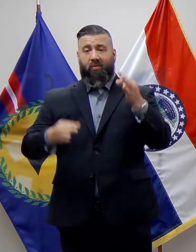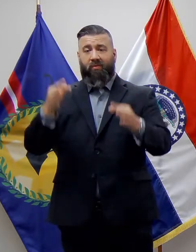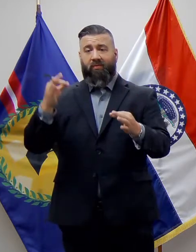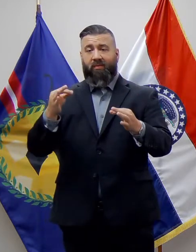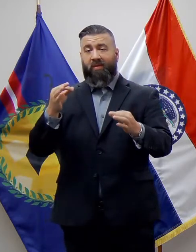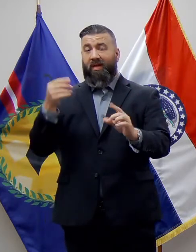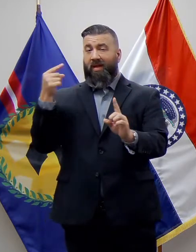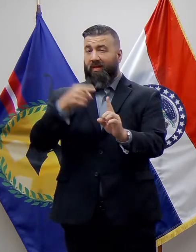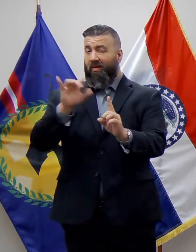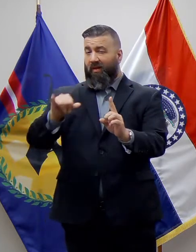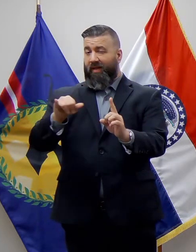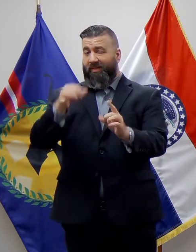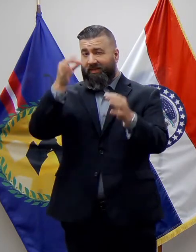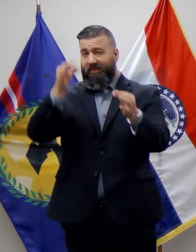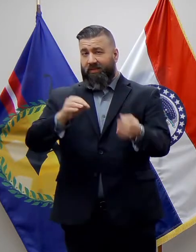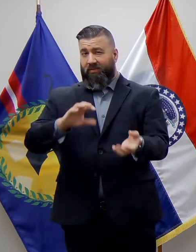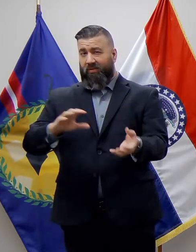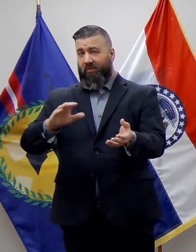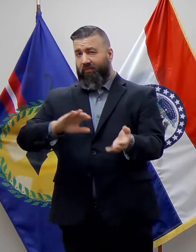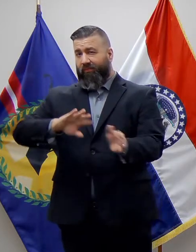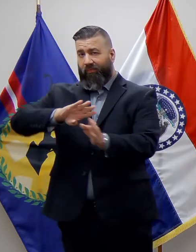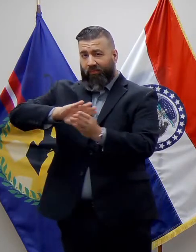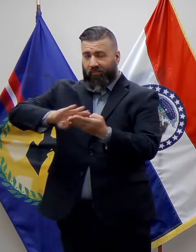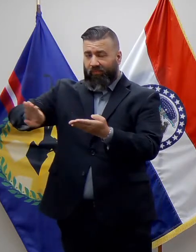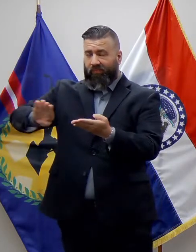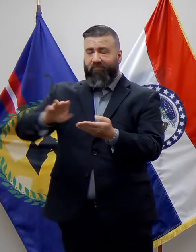a very difficult position.